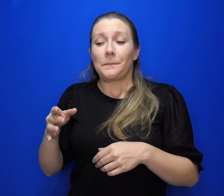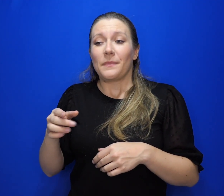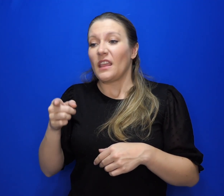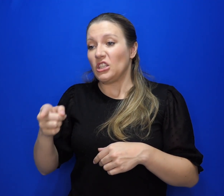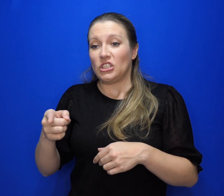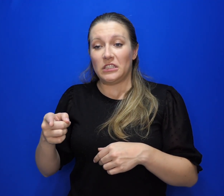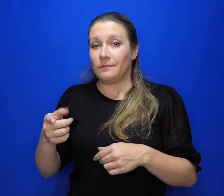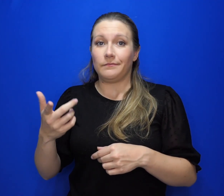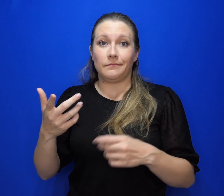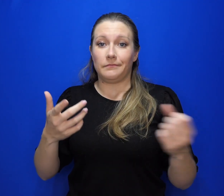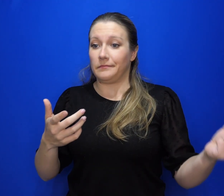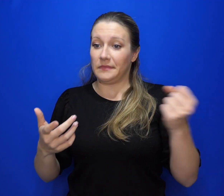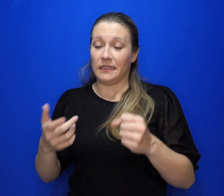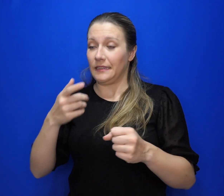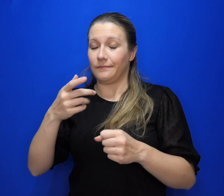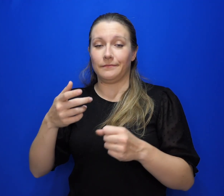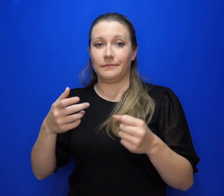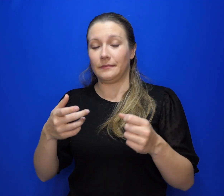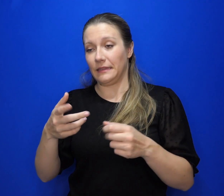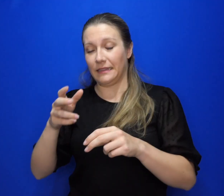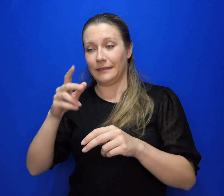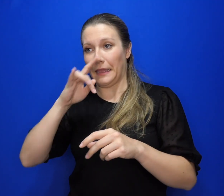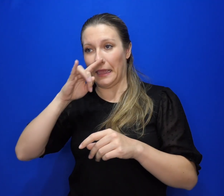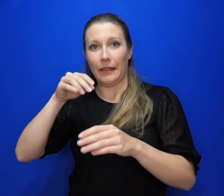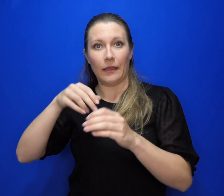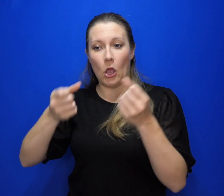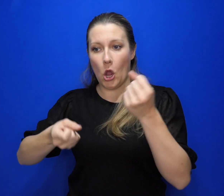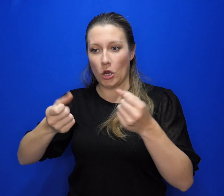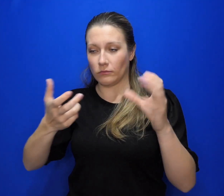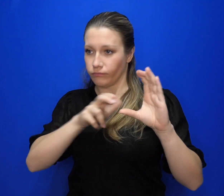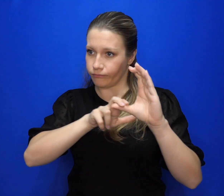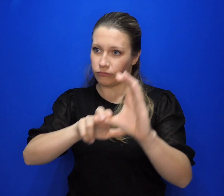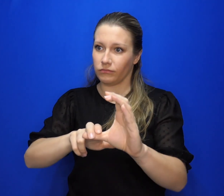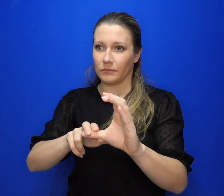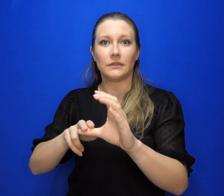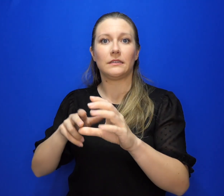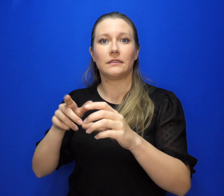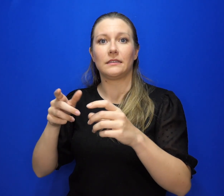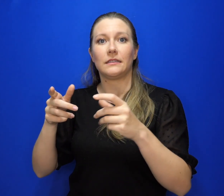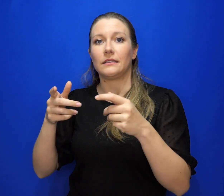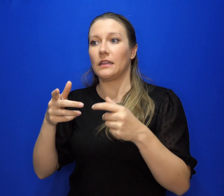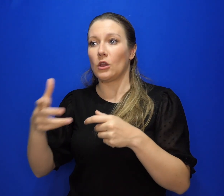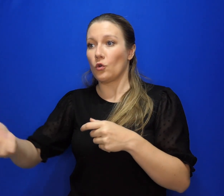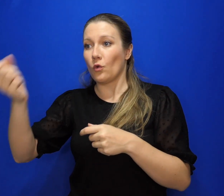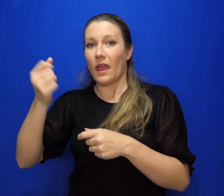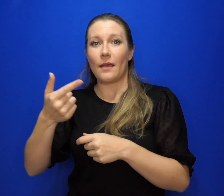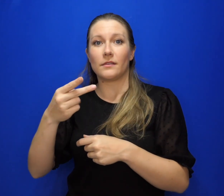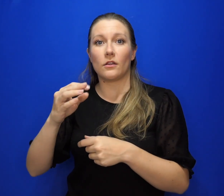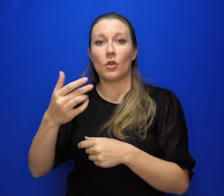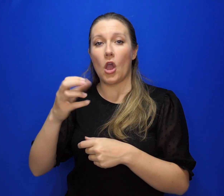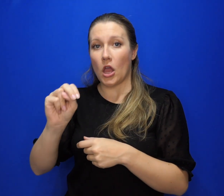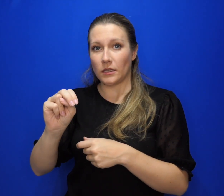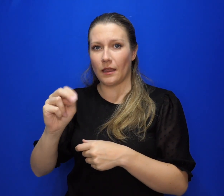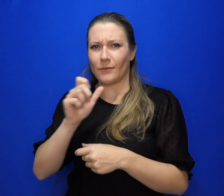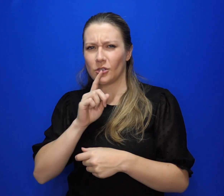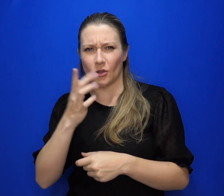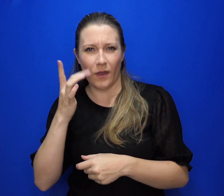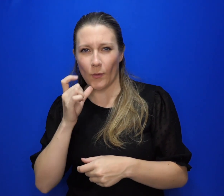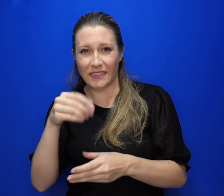she sticks the kid in the car, is at the house in 2 minutes, leaves the kid in the car, runs in the house, grabs glucagon. I'm not sure why glucagon